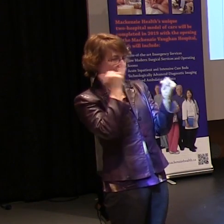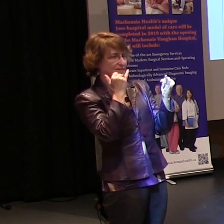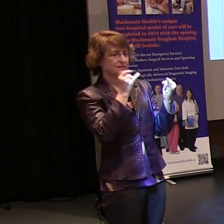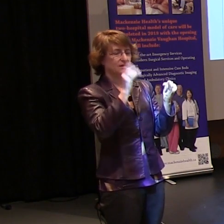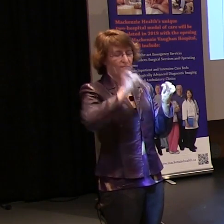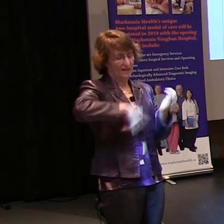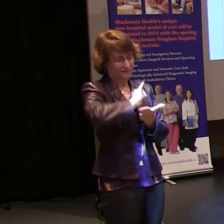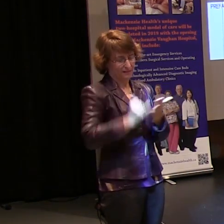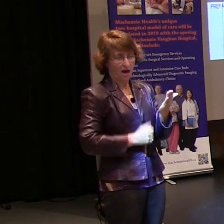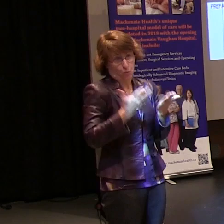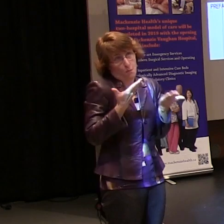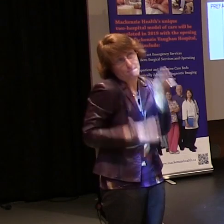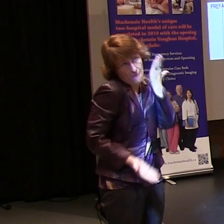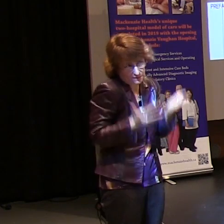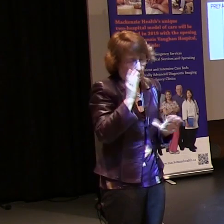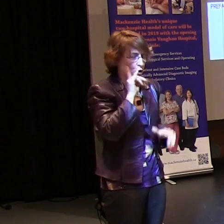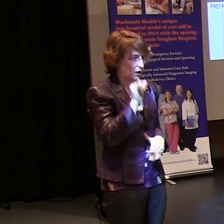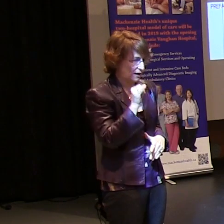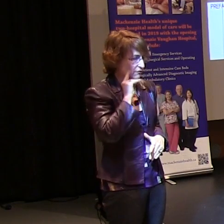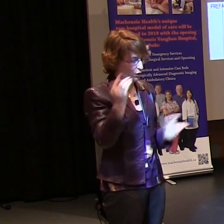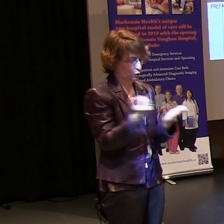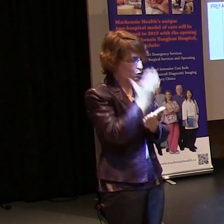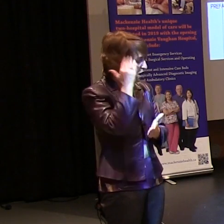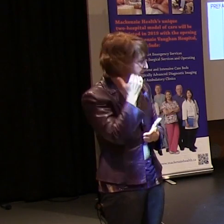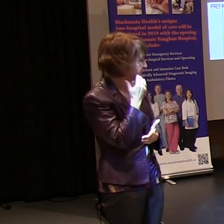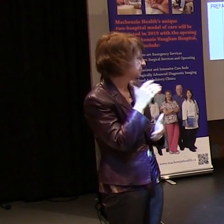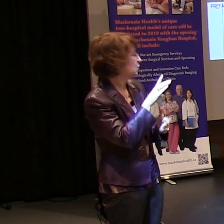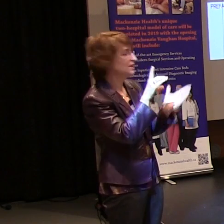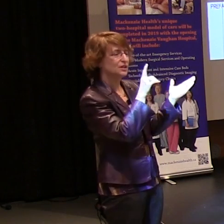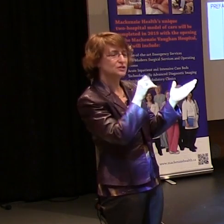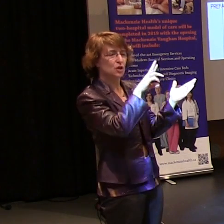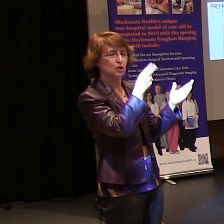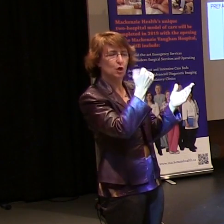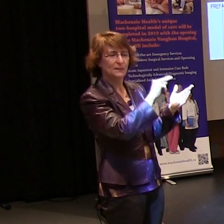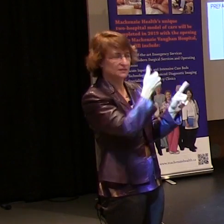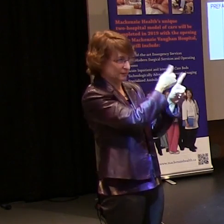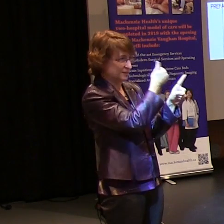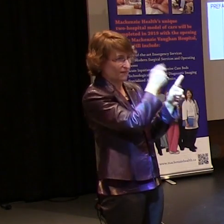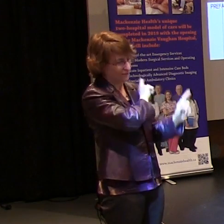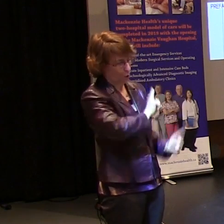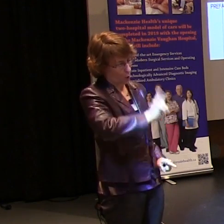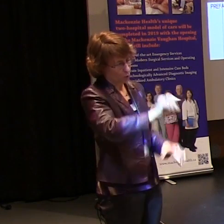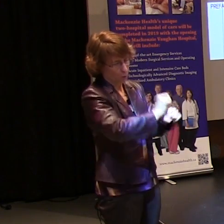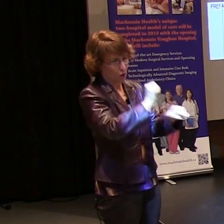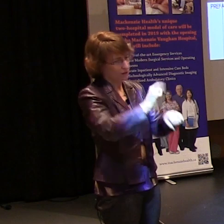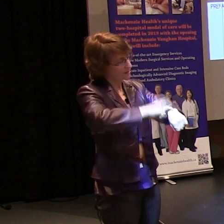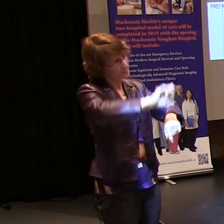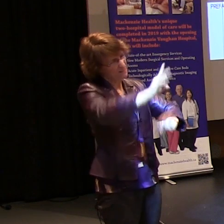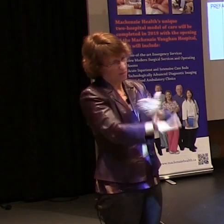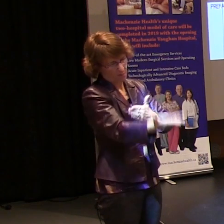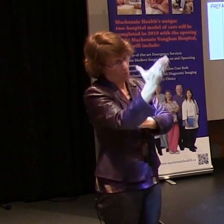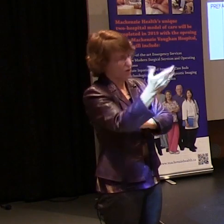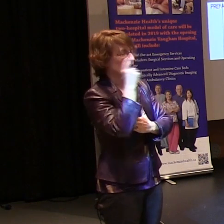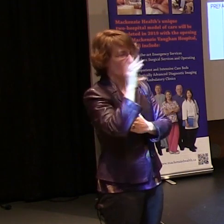can achieve that or part of that. So, Dr. Herman, he's going to the OR, 7 o'clock in the